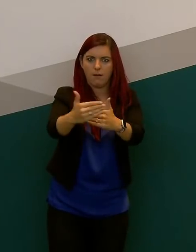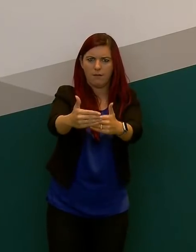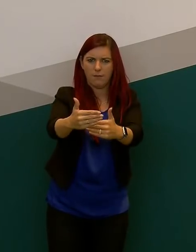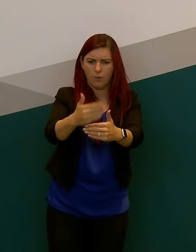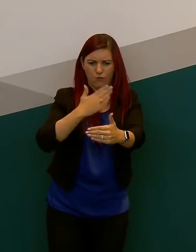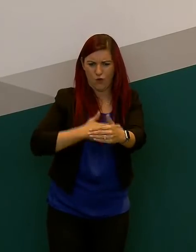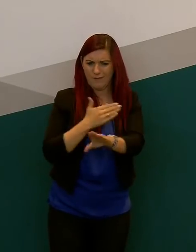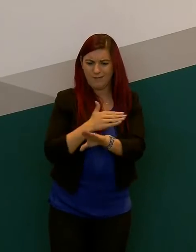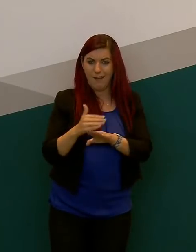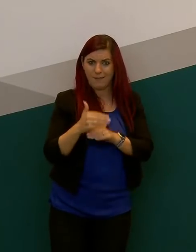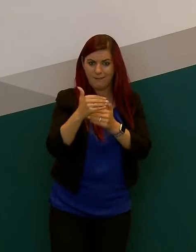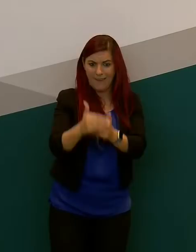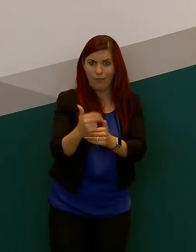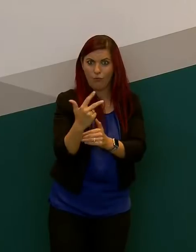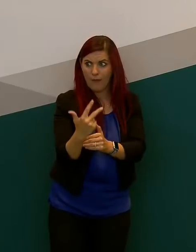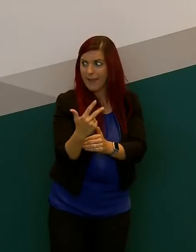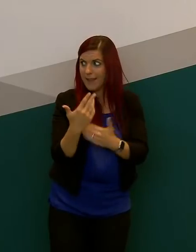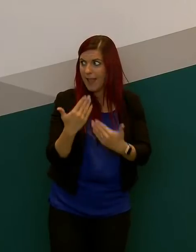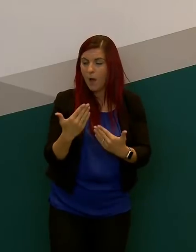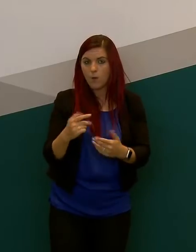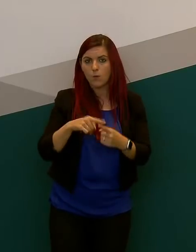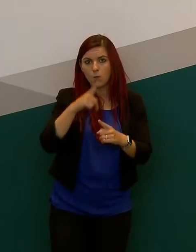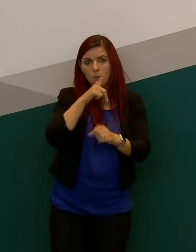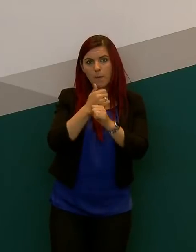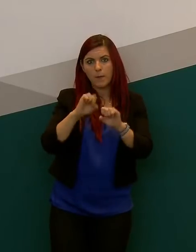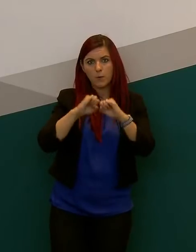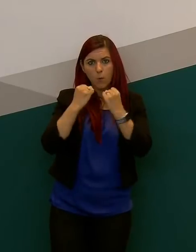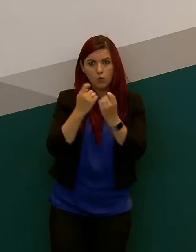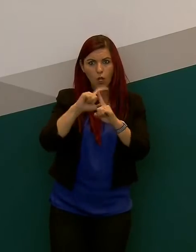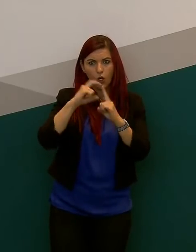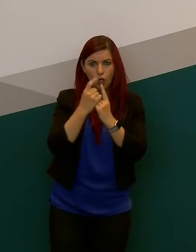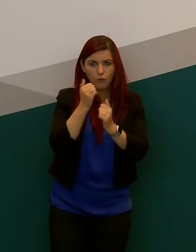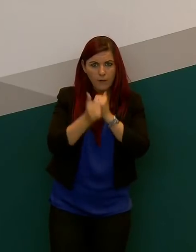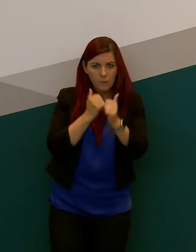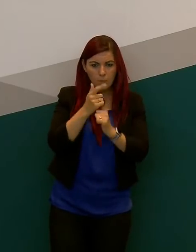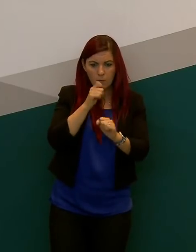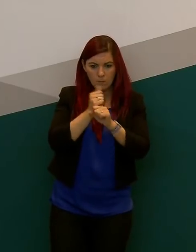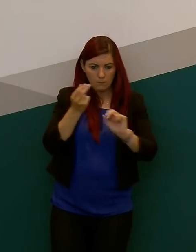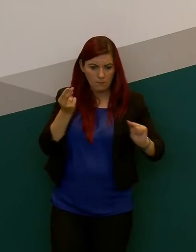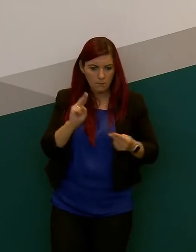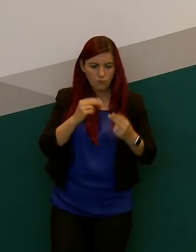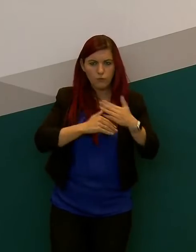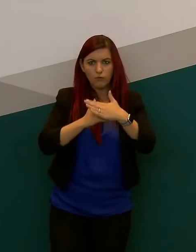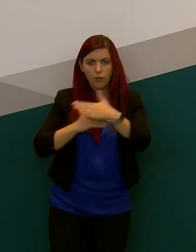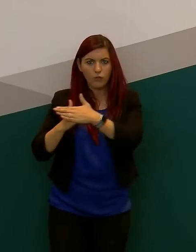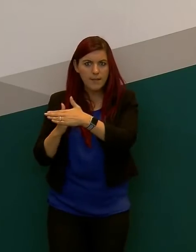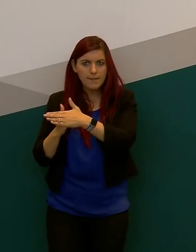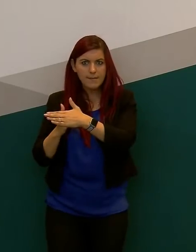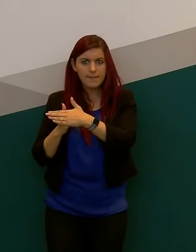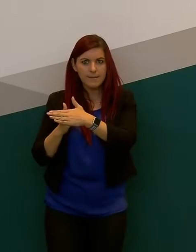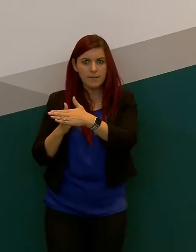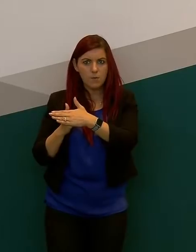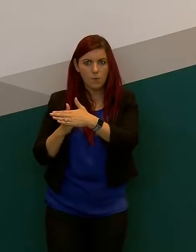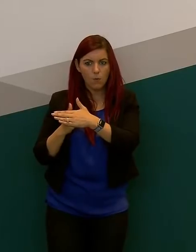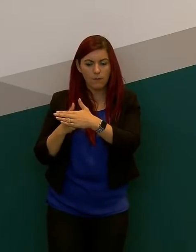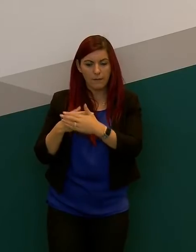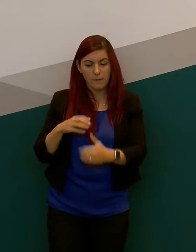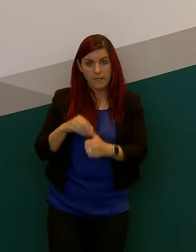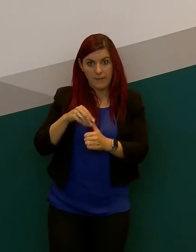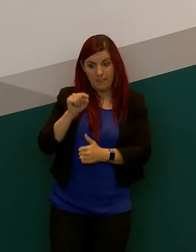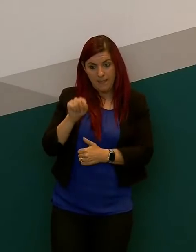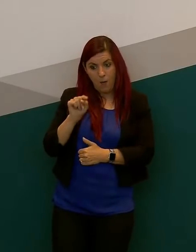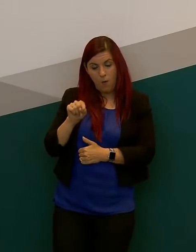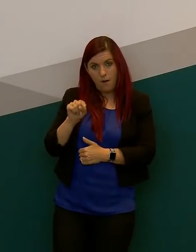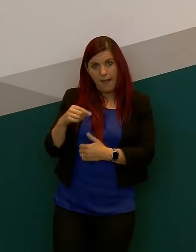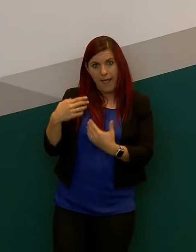social, cultural activity that is provided for within the phased easing restrictions has now resumed. And if you take that particular one,